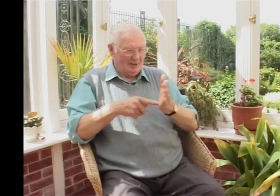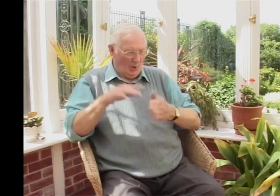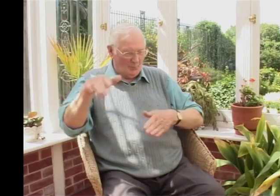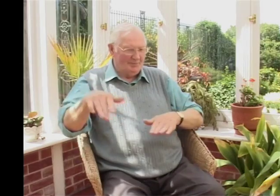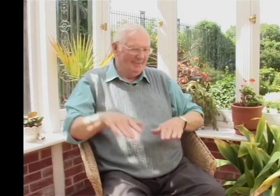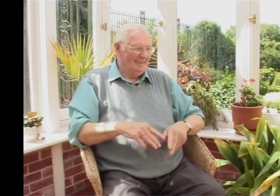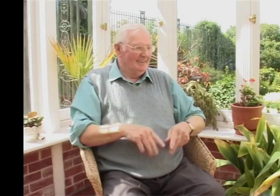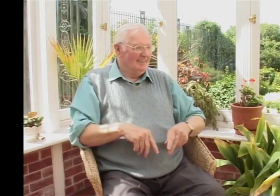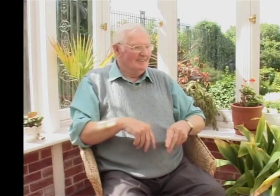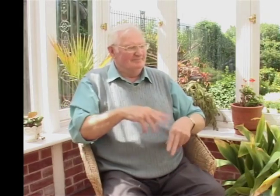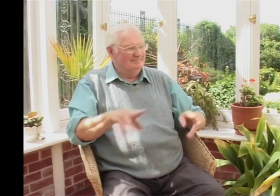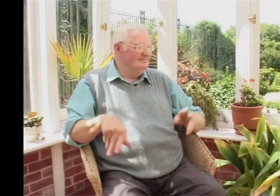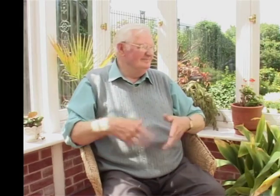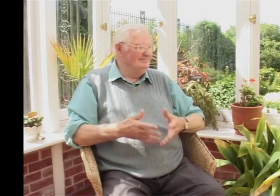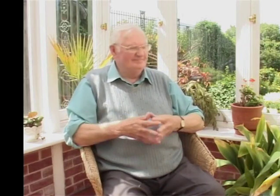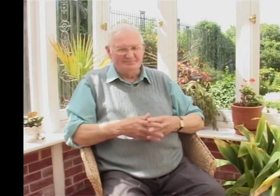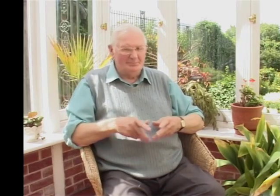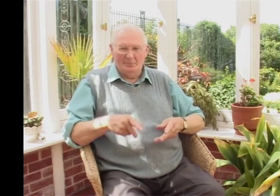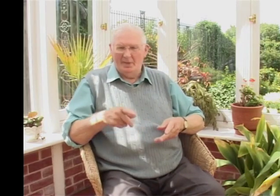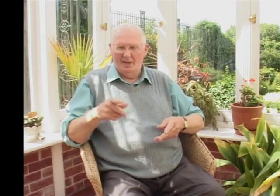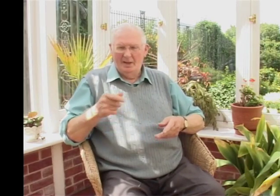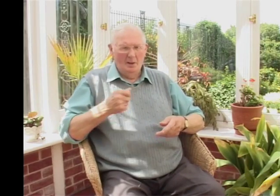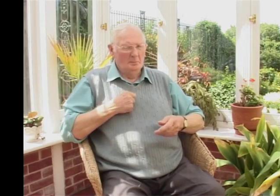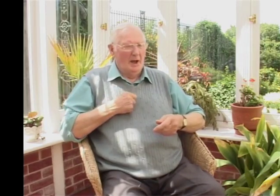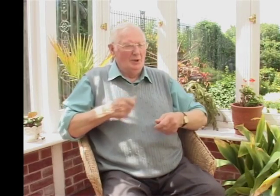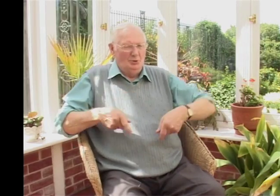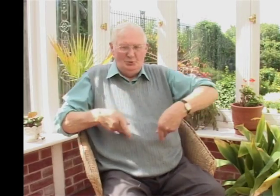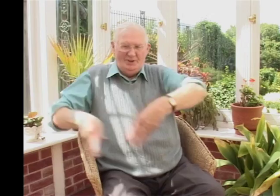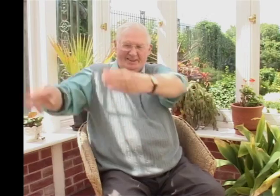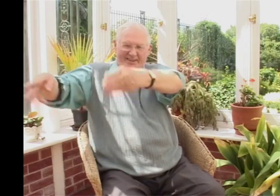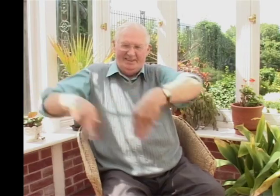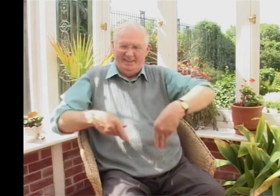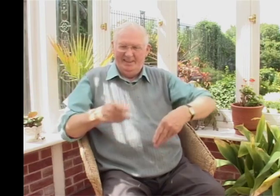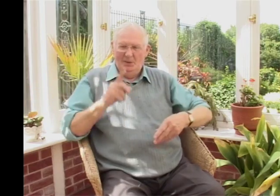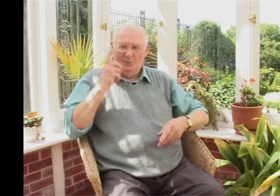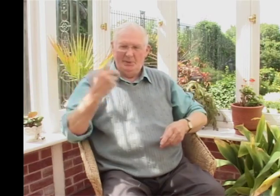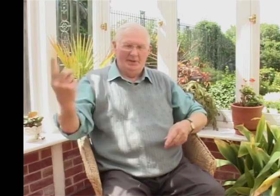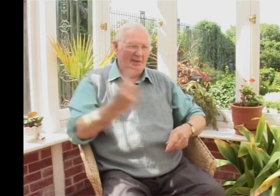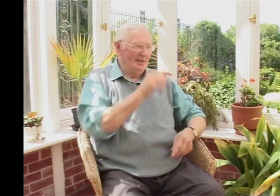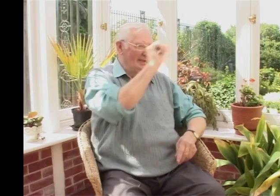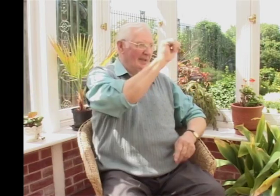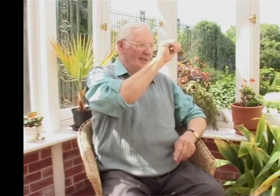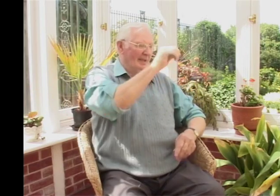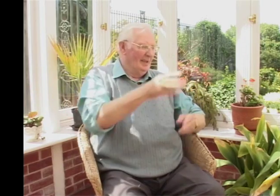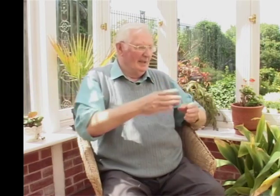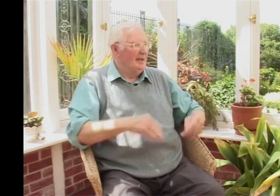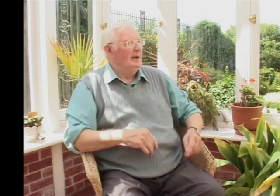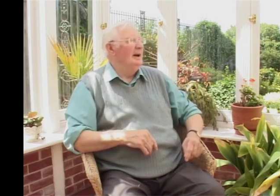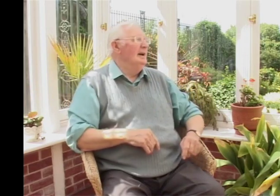Yeah, I remember we was at home one day, just pottering around, and this chap come up the street, this hearing chap, and knocked on the door and